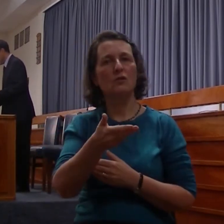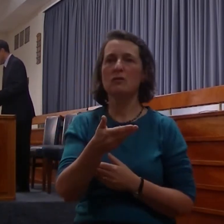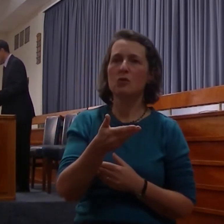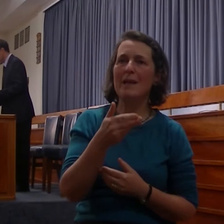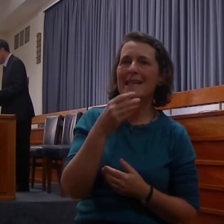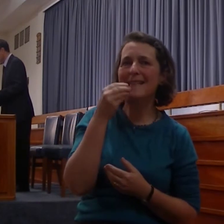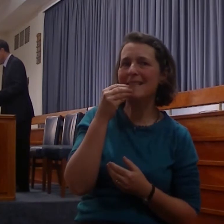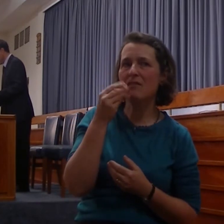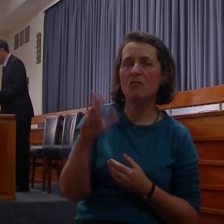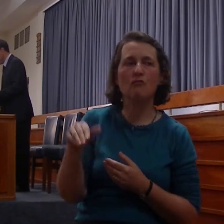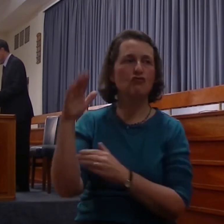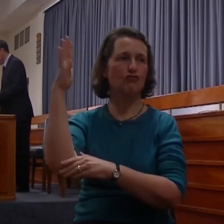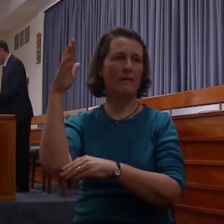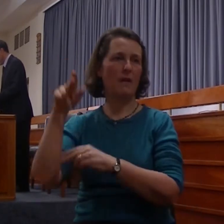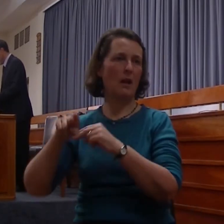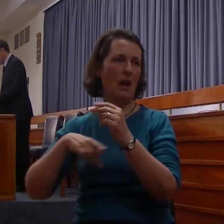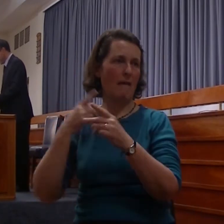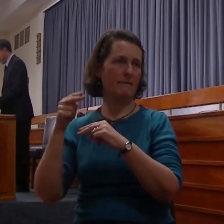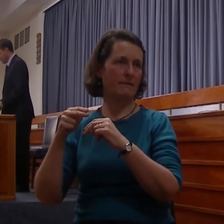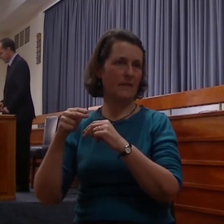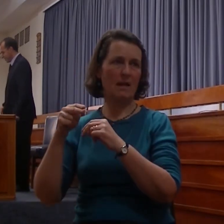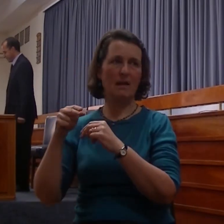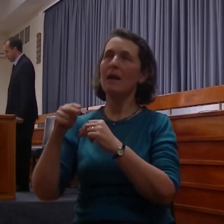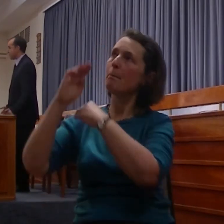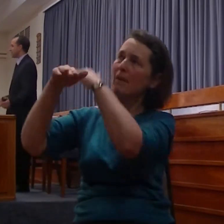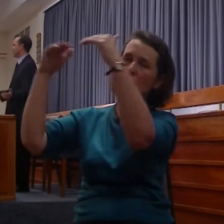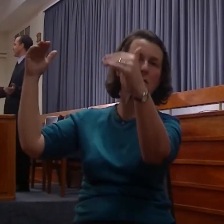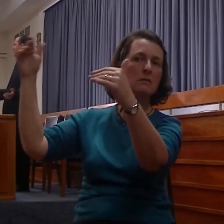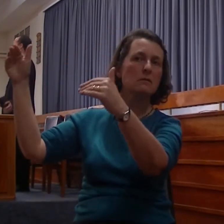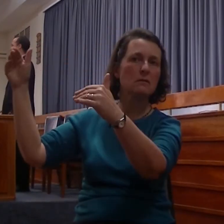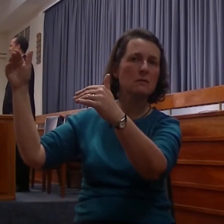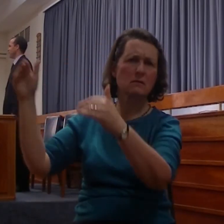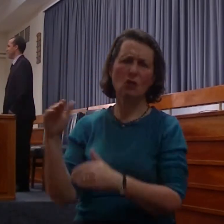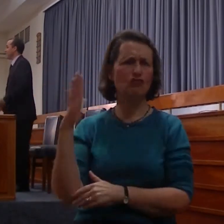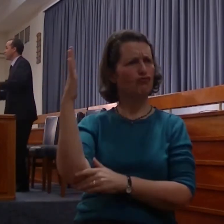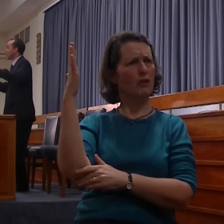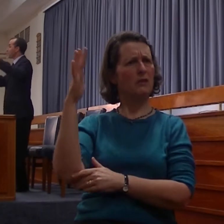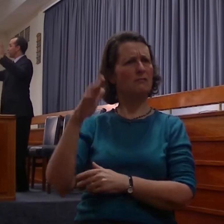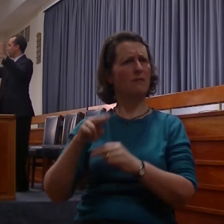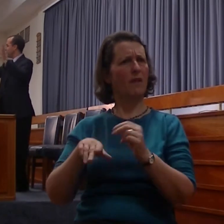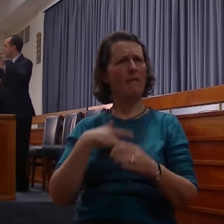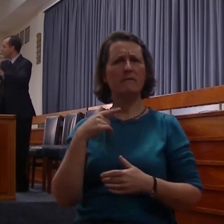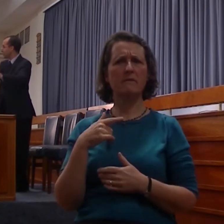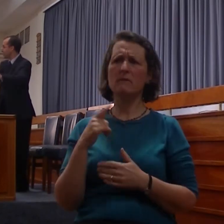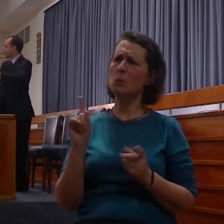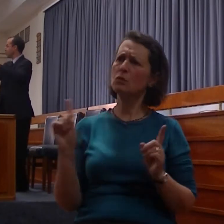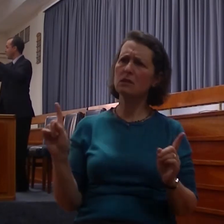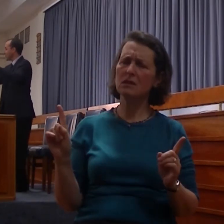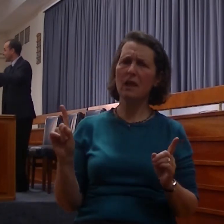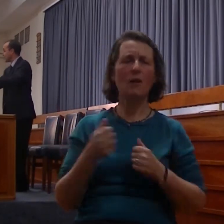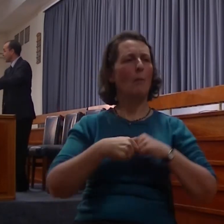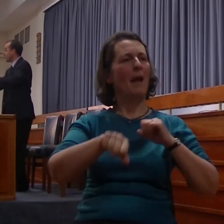says, I will give to eat the tree of life, which is in the midst of the paradise of